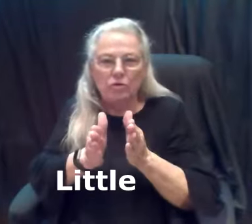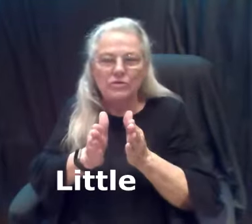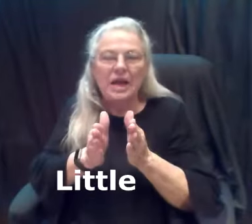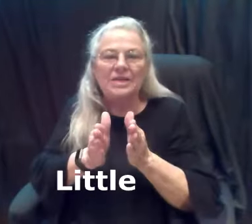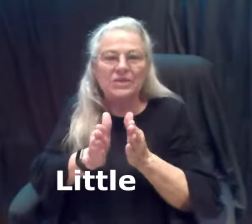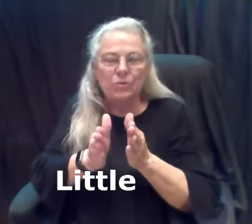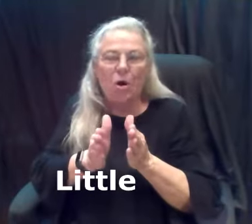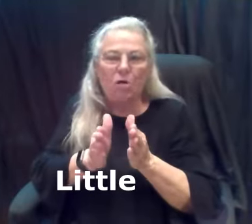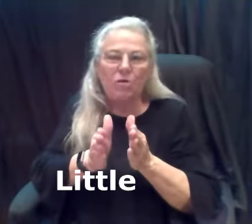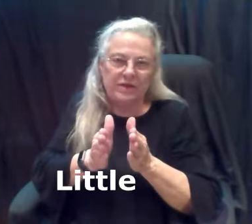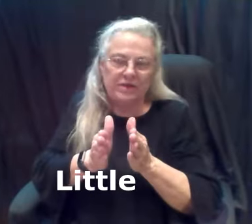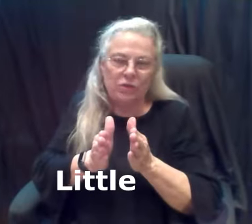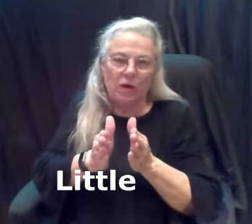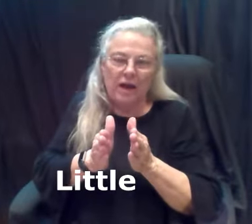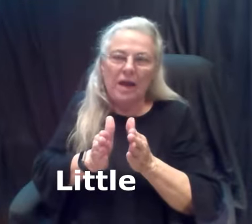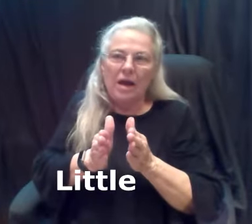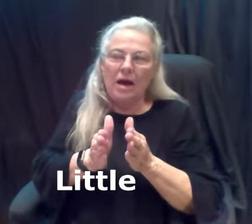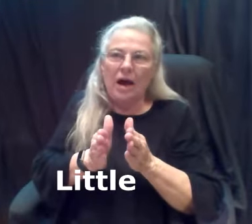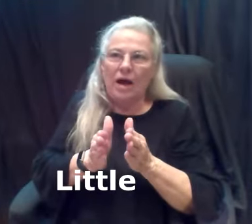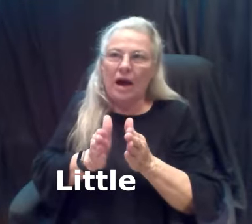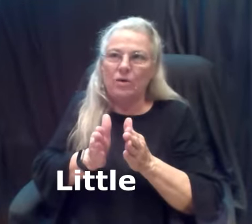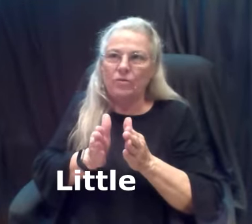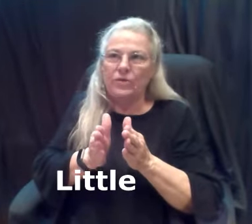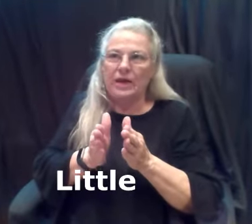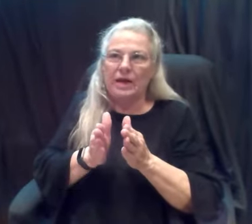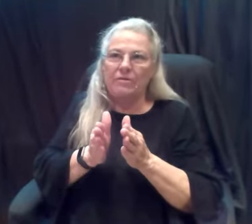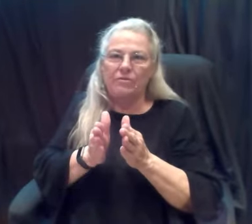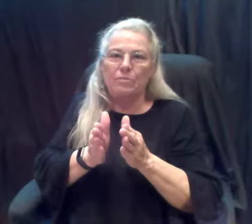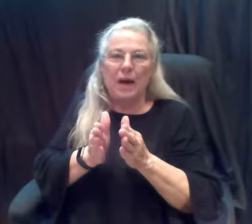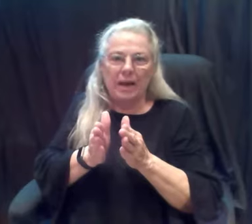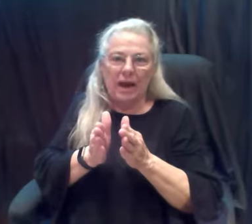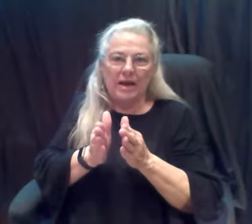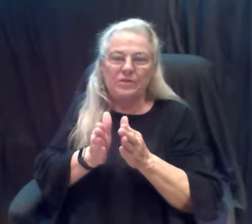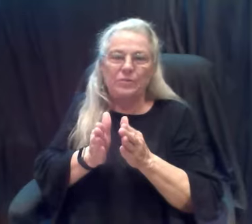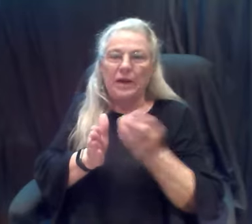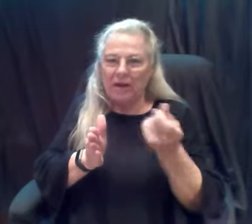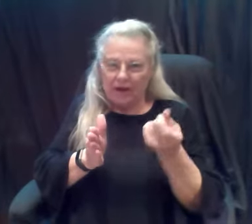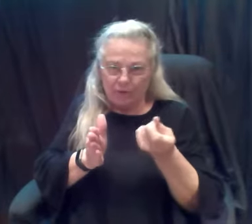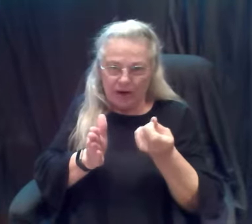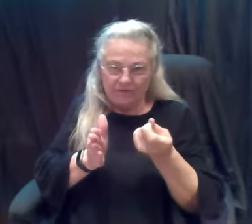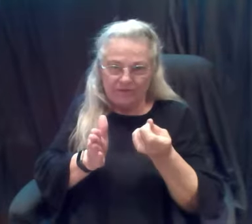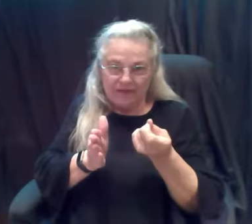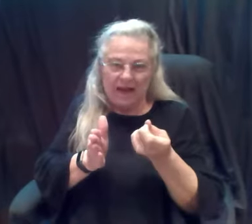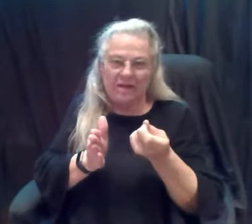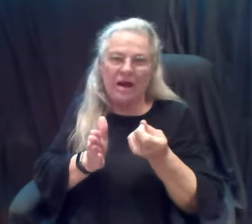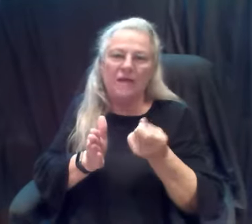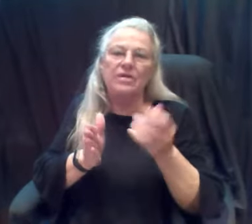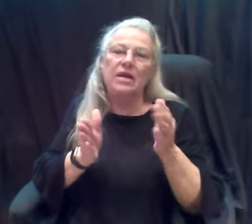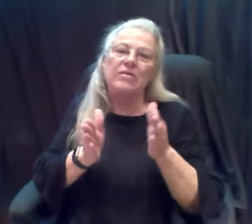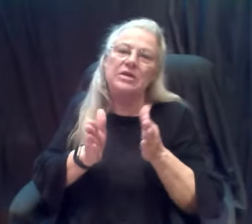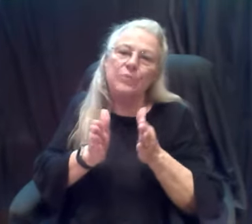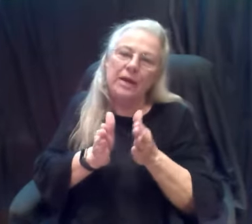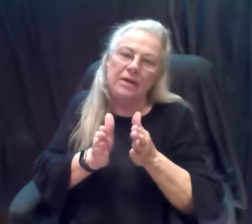a small this way. I don't think of my light as being like a grain of sand. I think of it as being